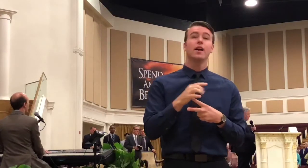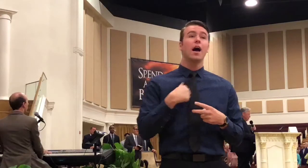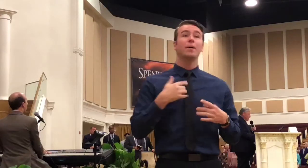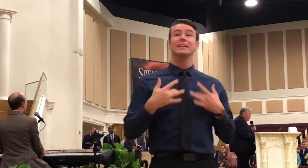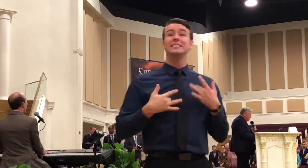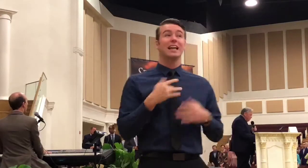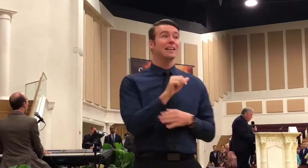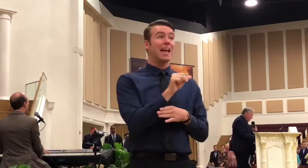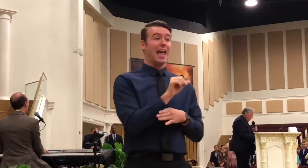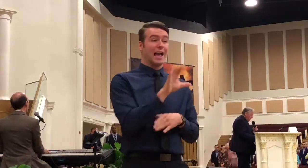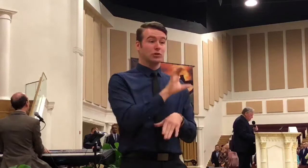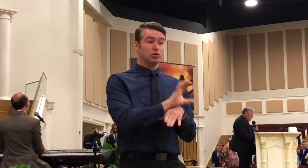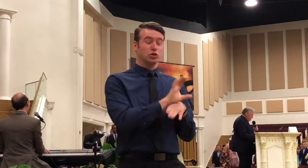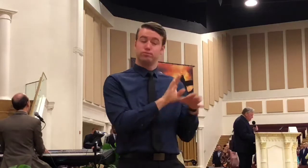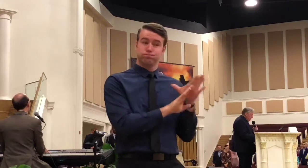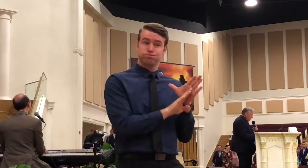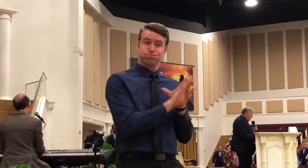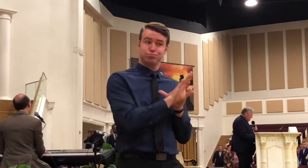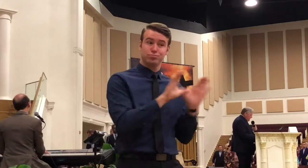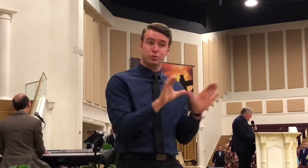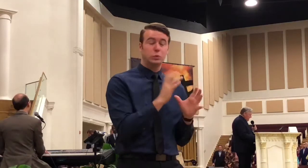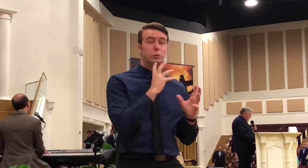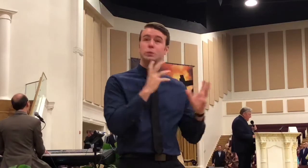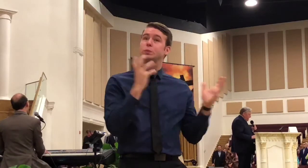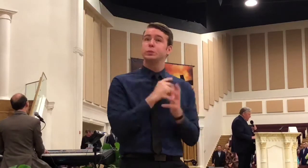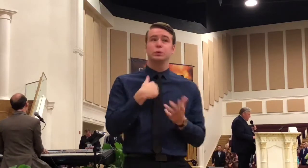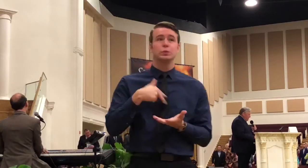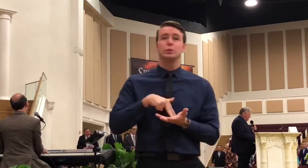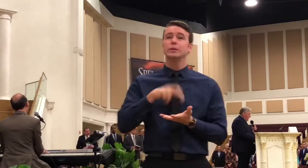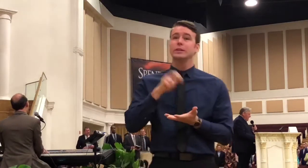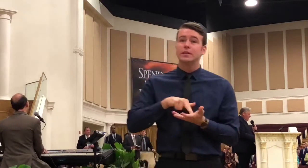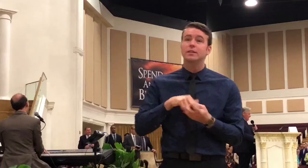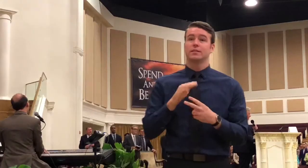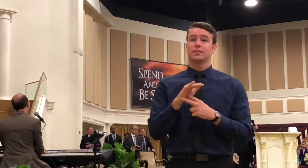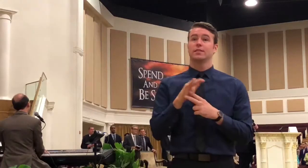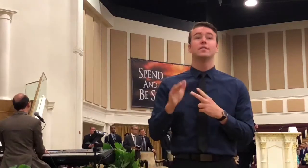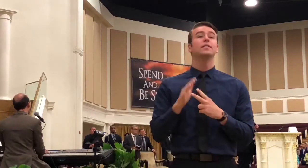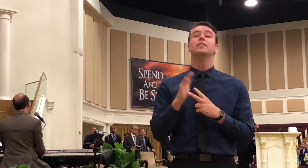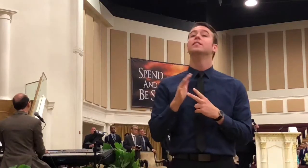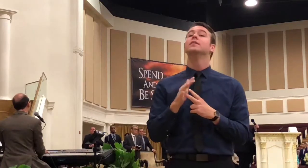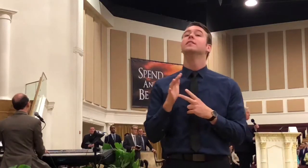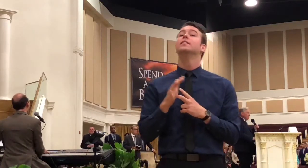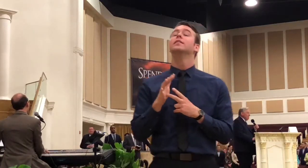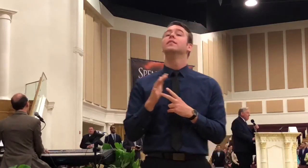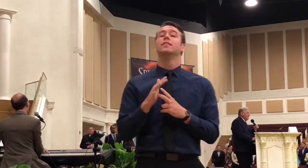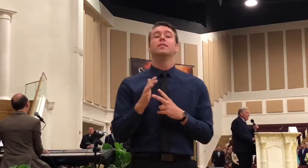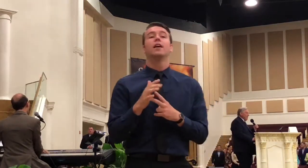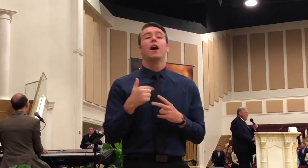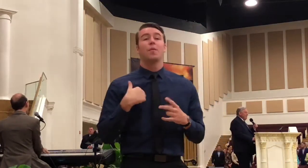the Asian church is doing. And I'm excited about